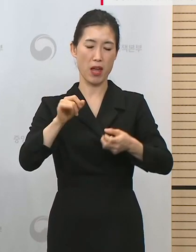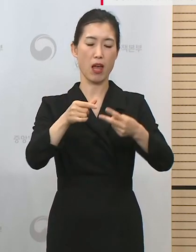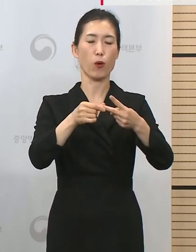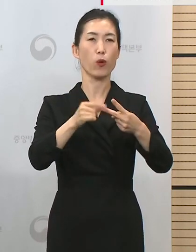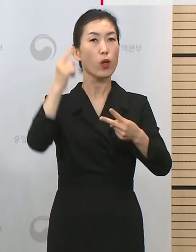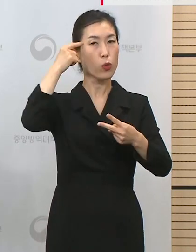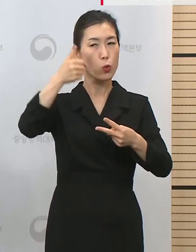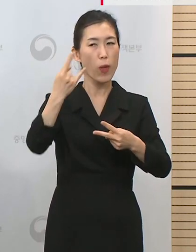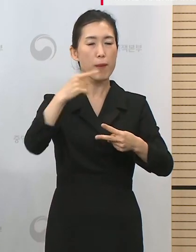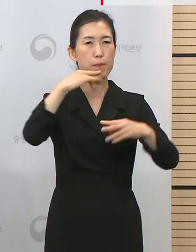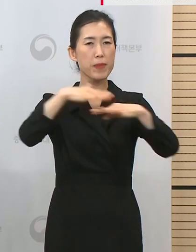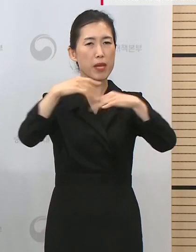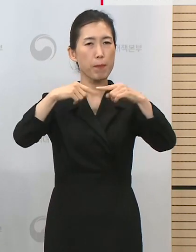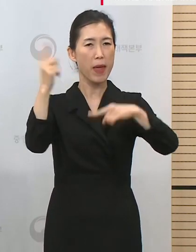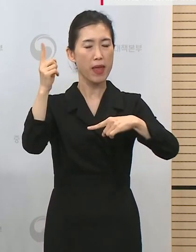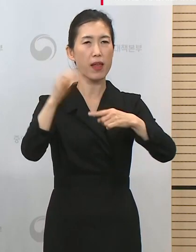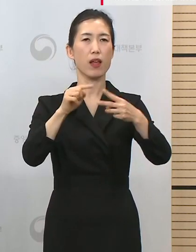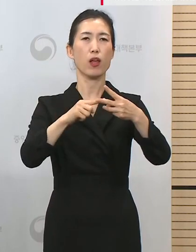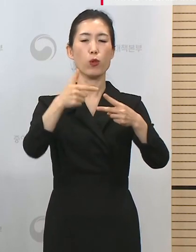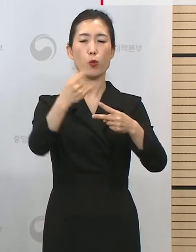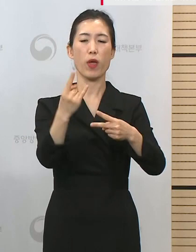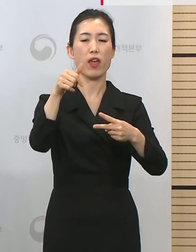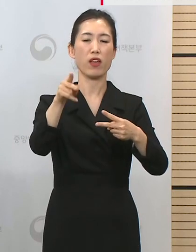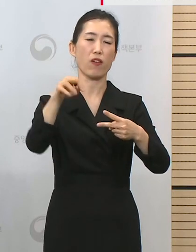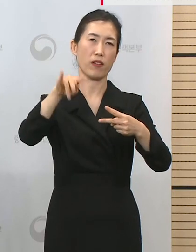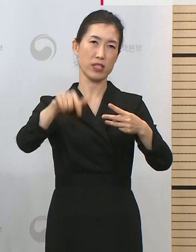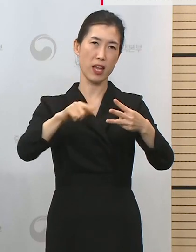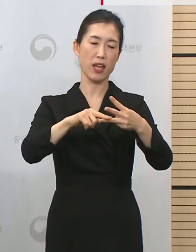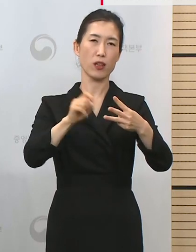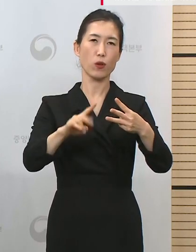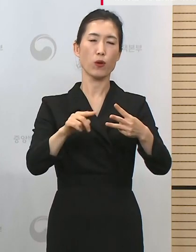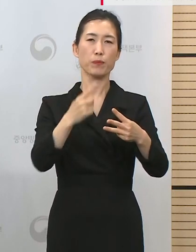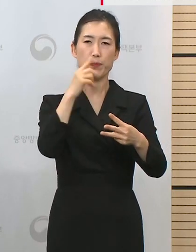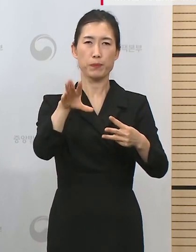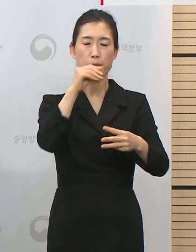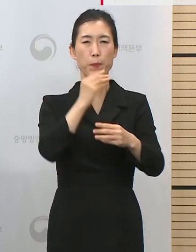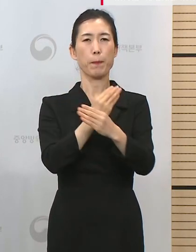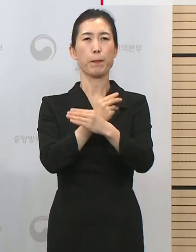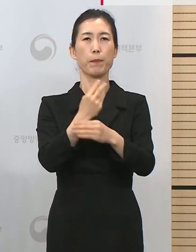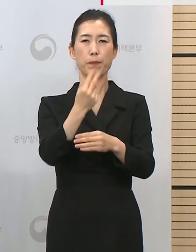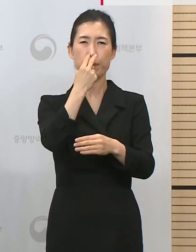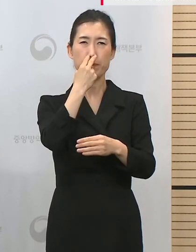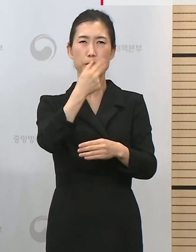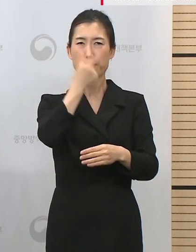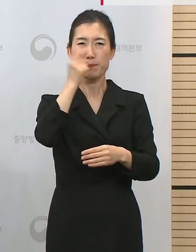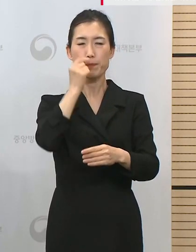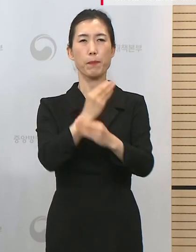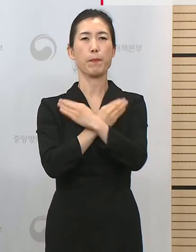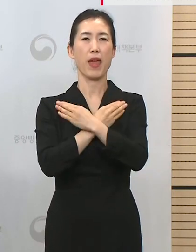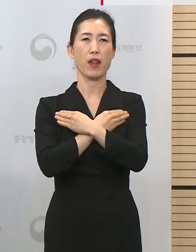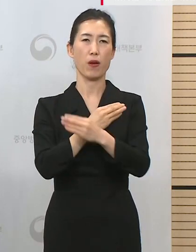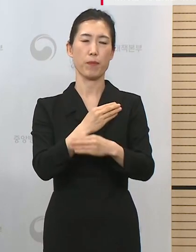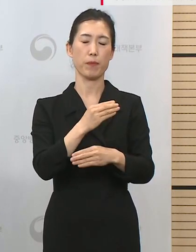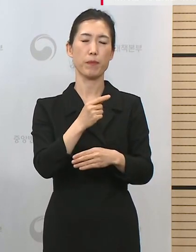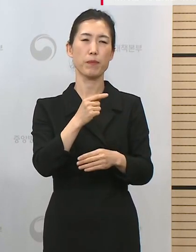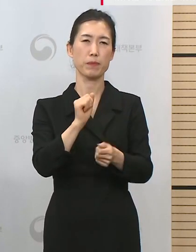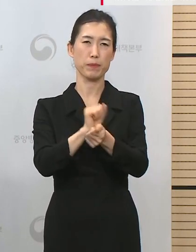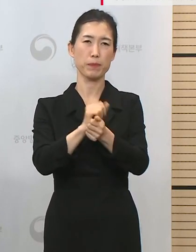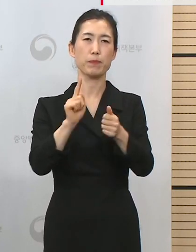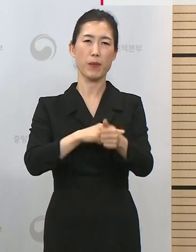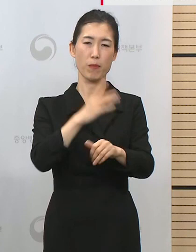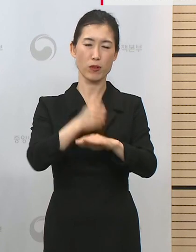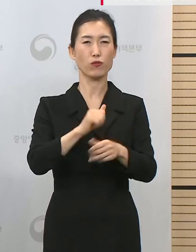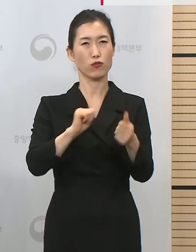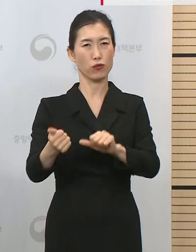regarding the diseases, medical chronic medical illnesses, including lung diseases, as well